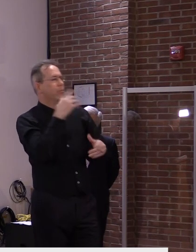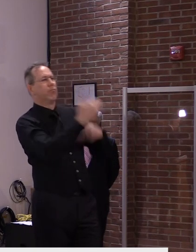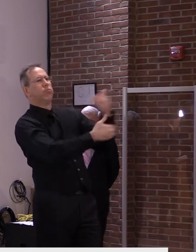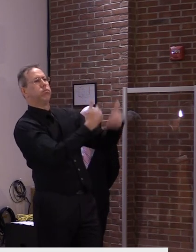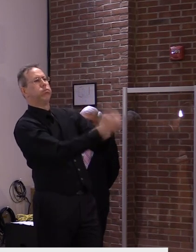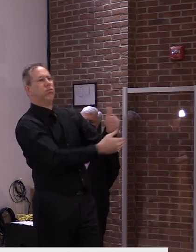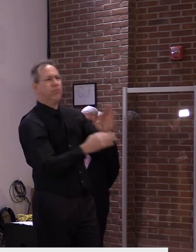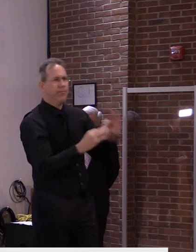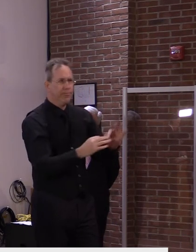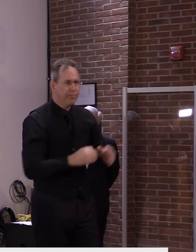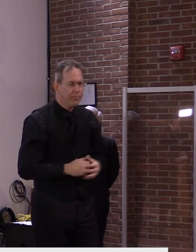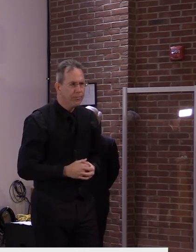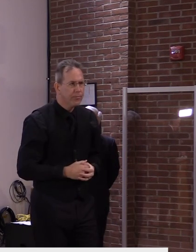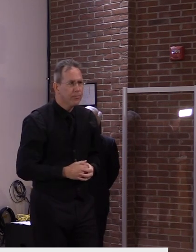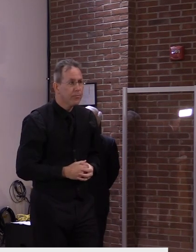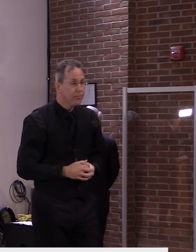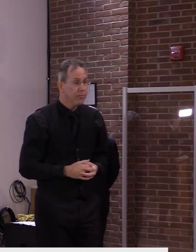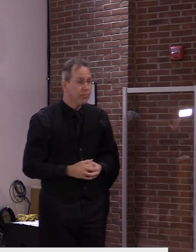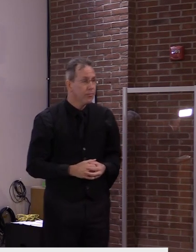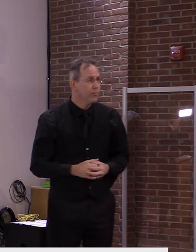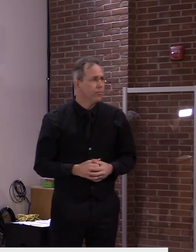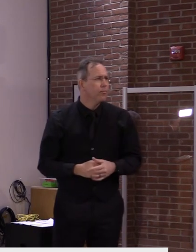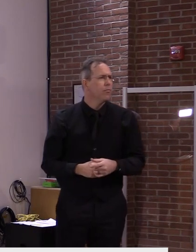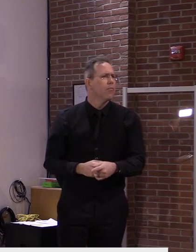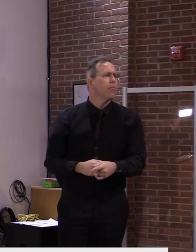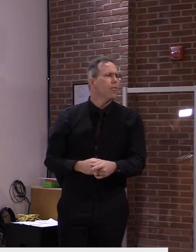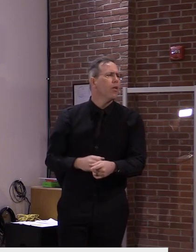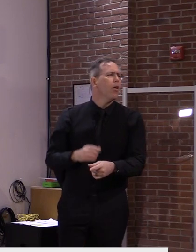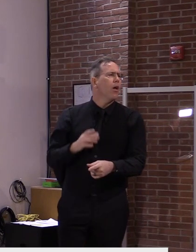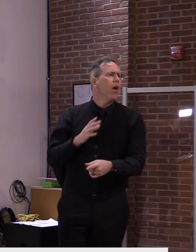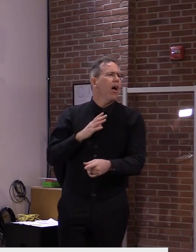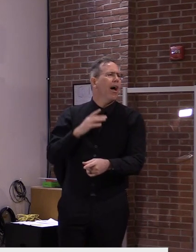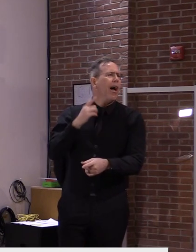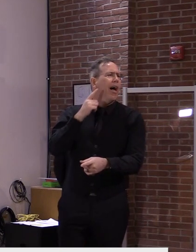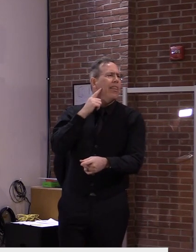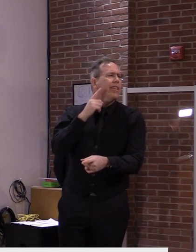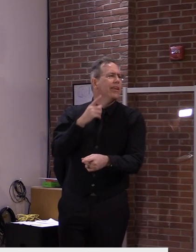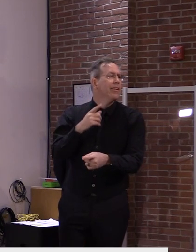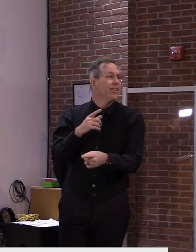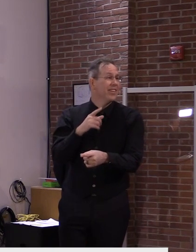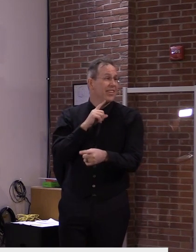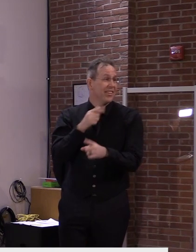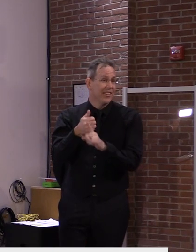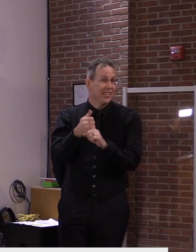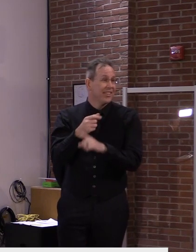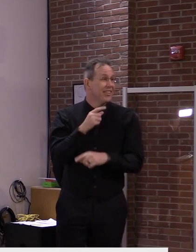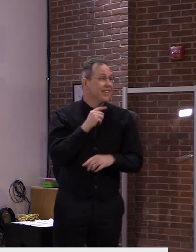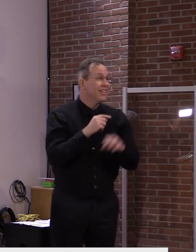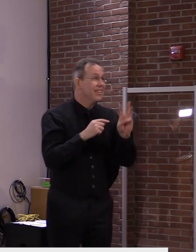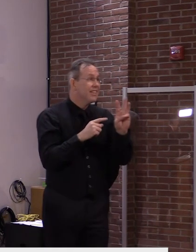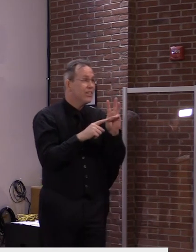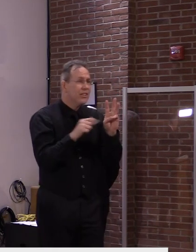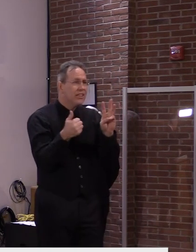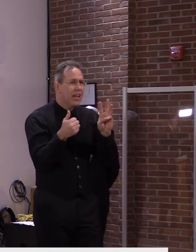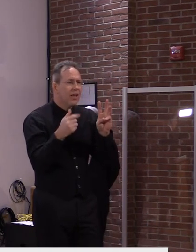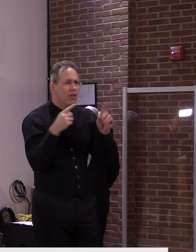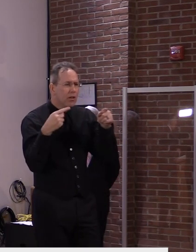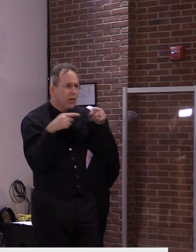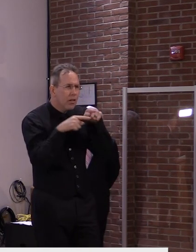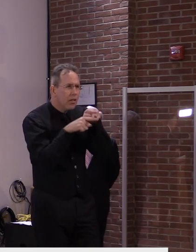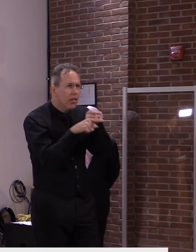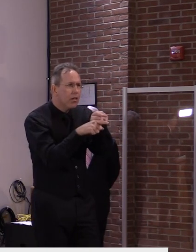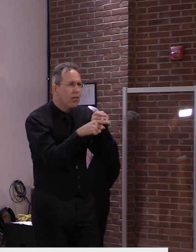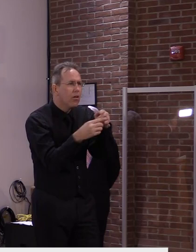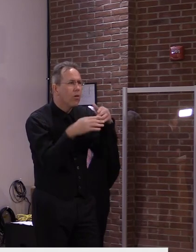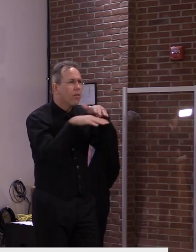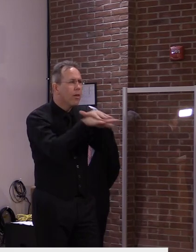I do think those are concurrent. They're running together, so it may be only 10 years. We'll be on supervision for 40.